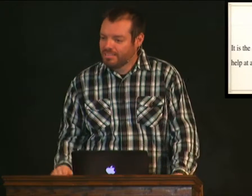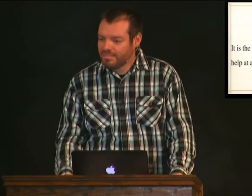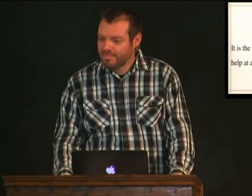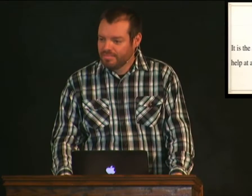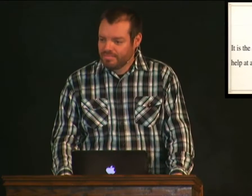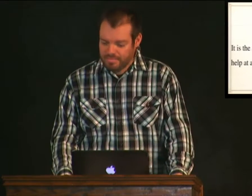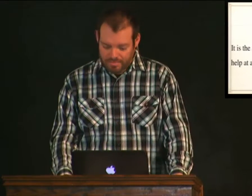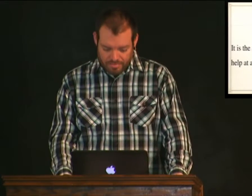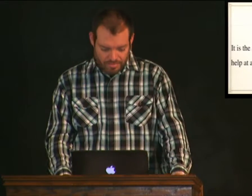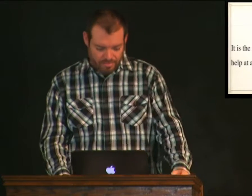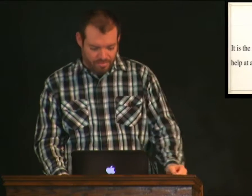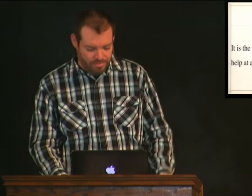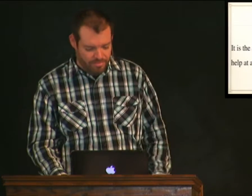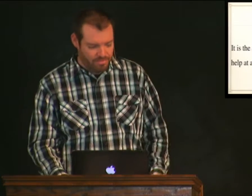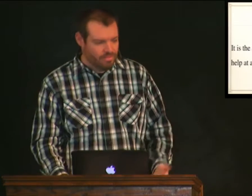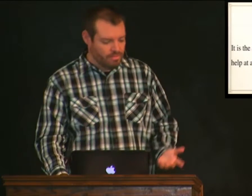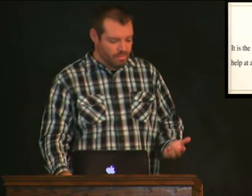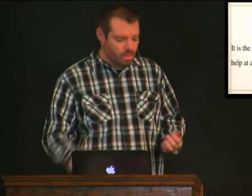away.